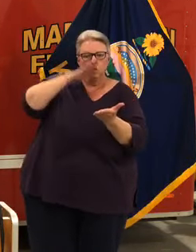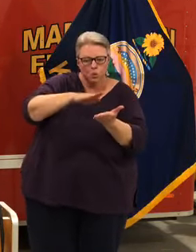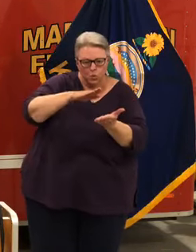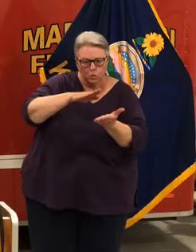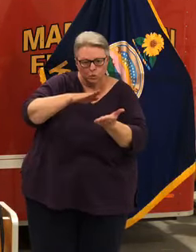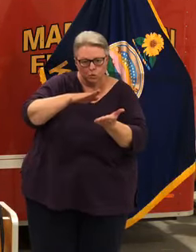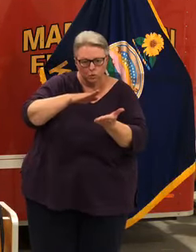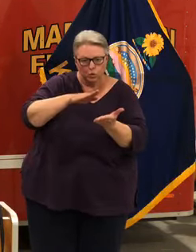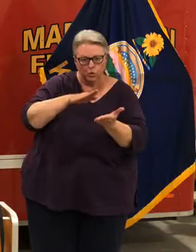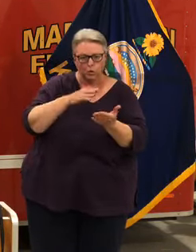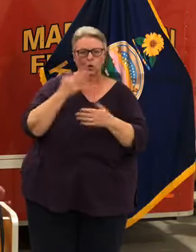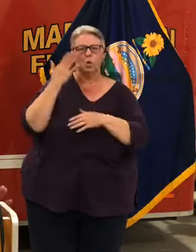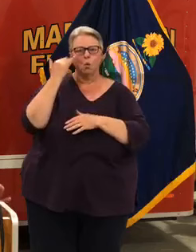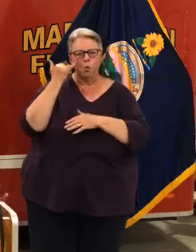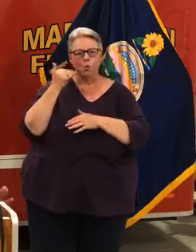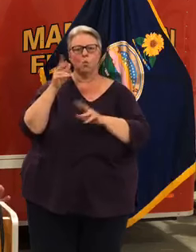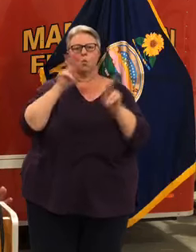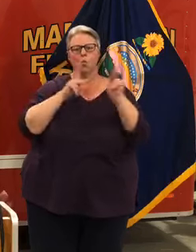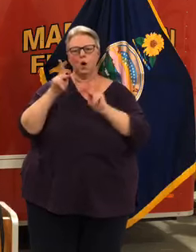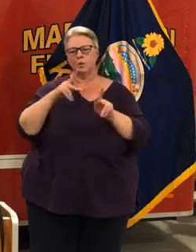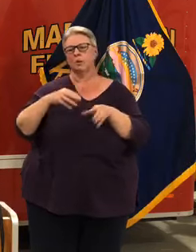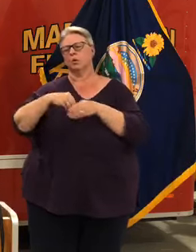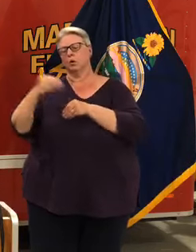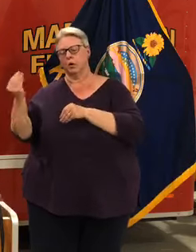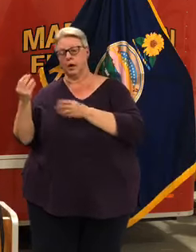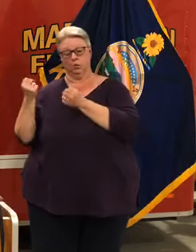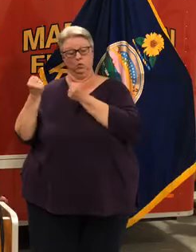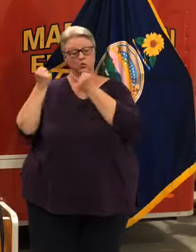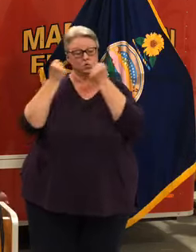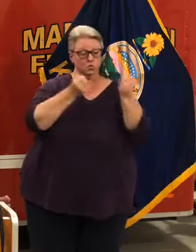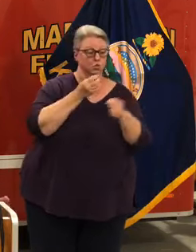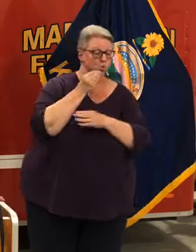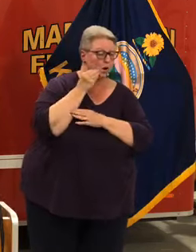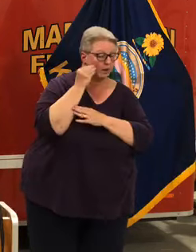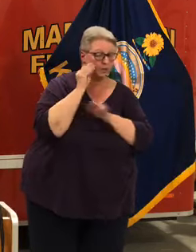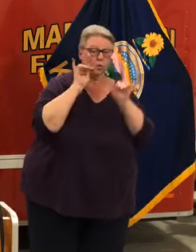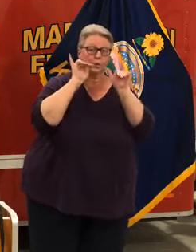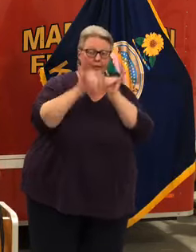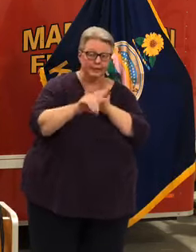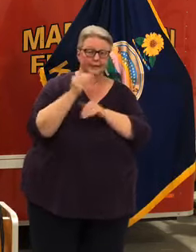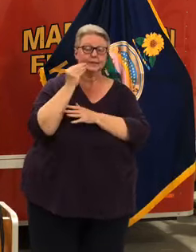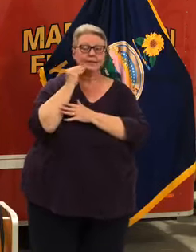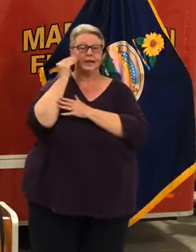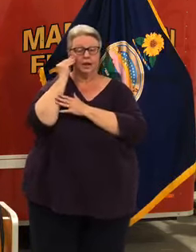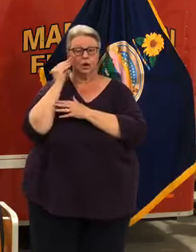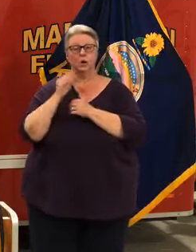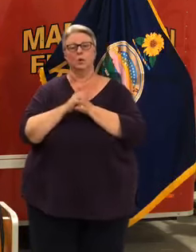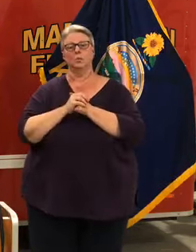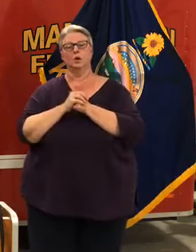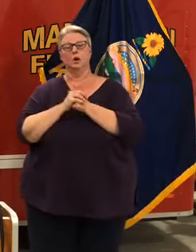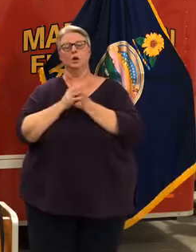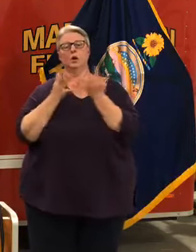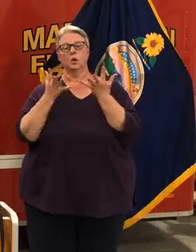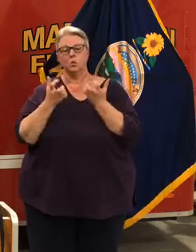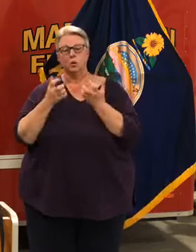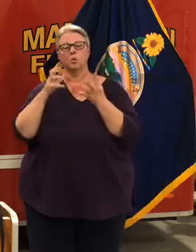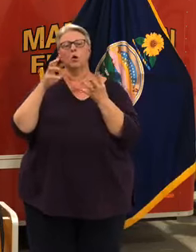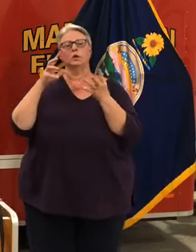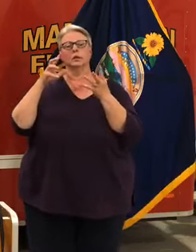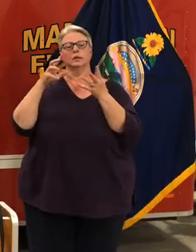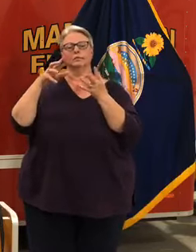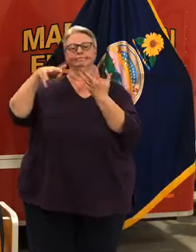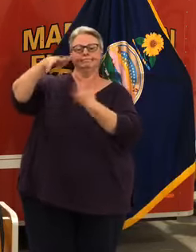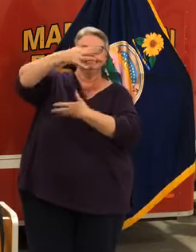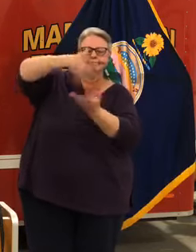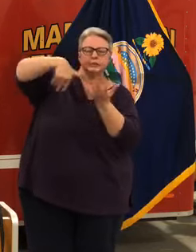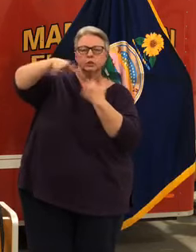out and about. Again, we want to drive home the stay at home. We want those circles of influence, the circle